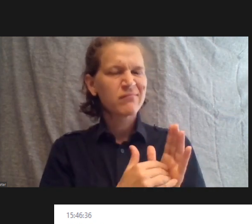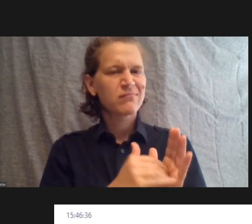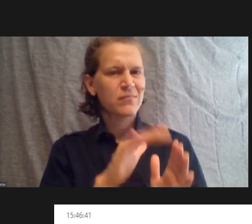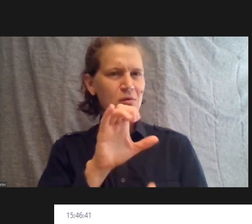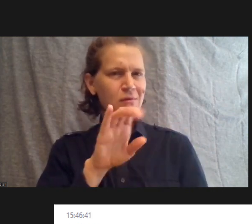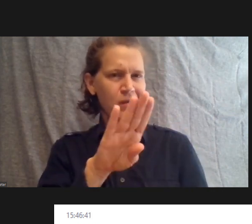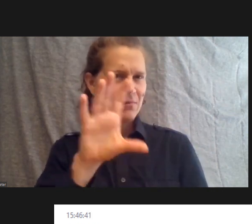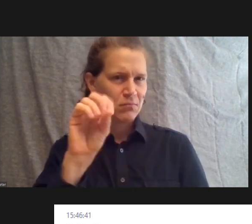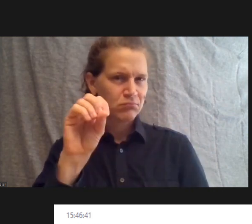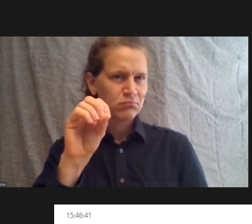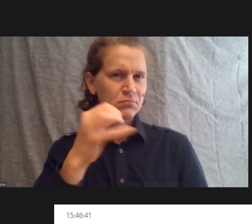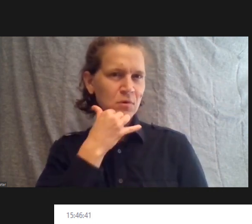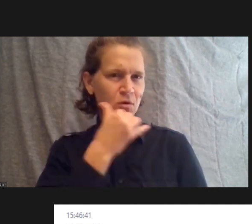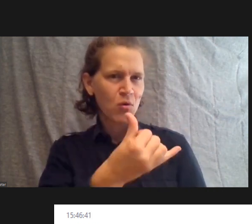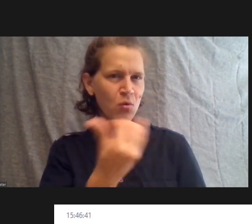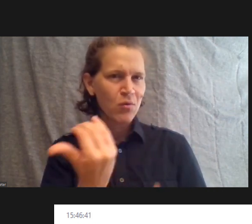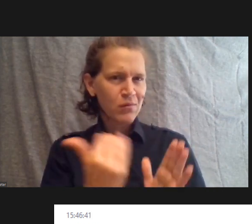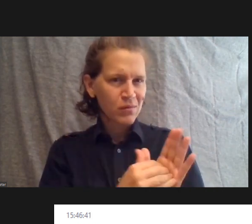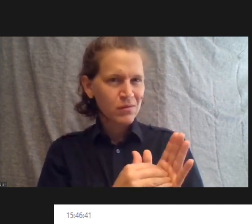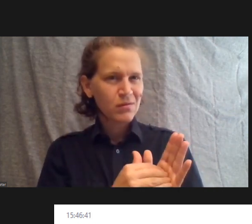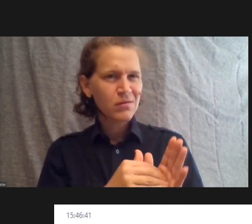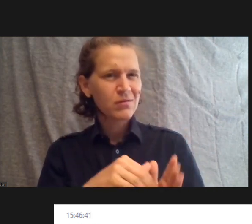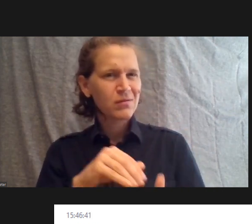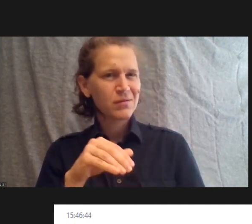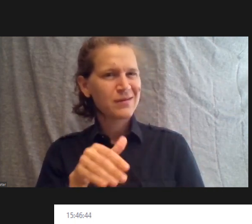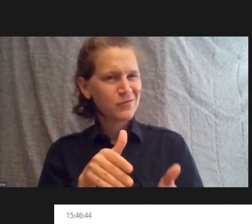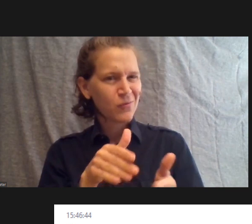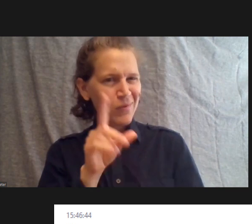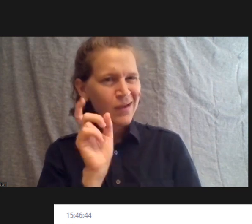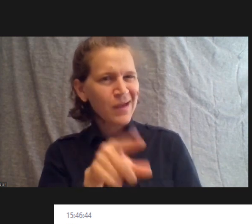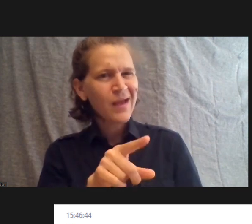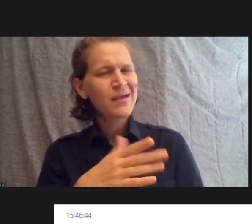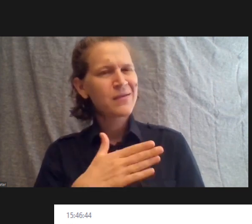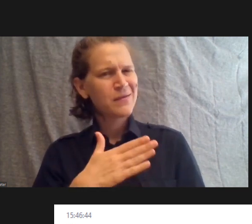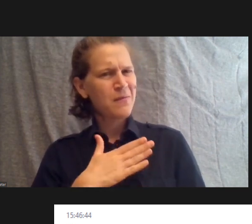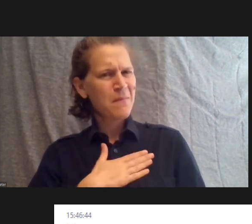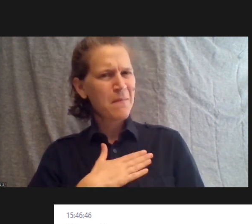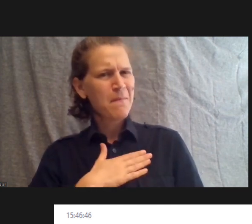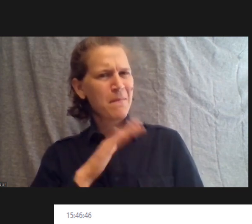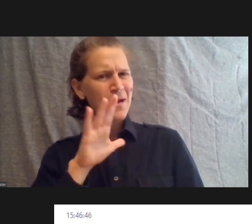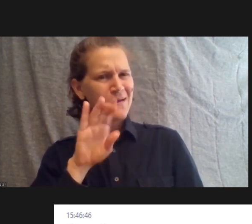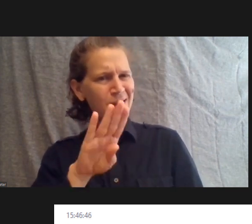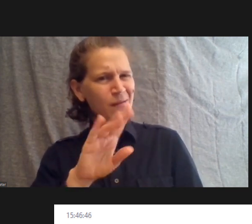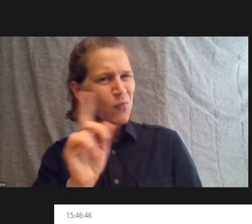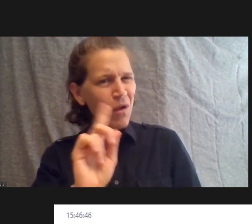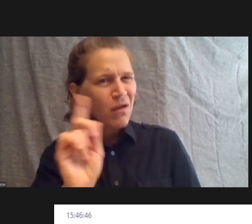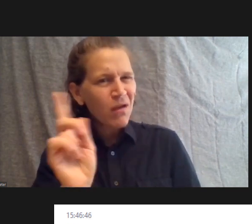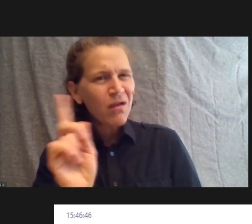company and asked, "Where's my ride?"